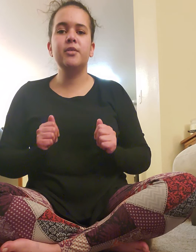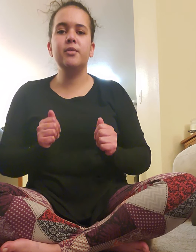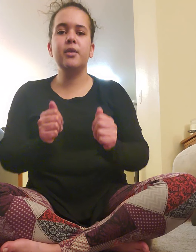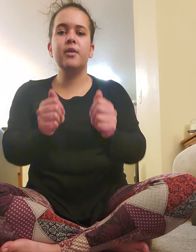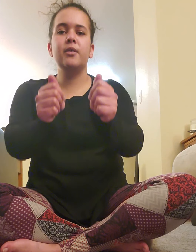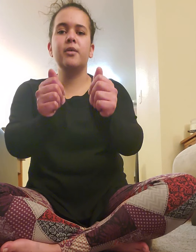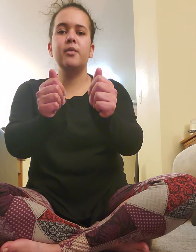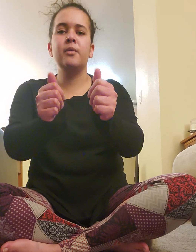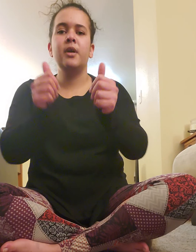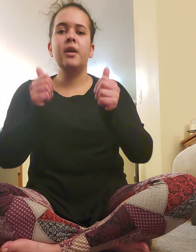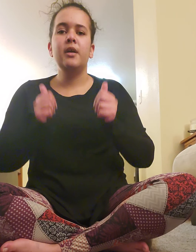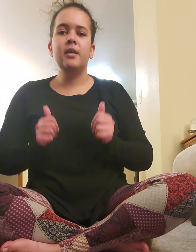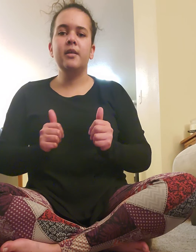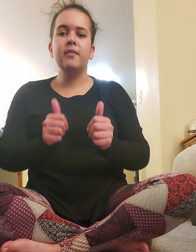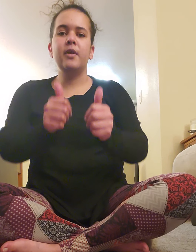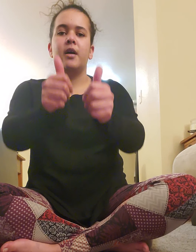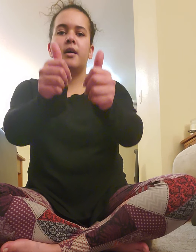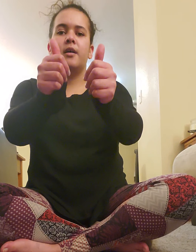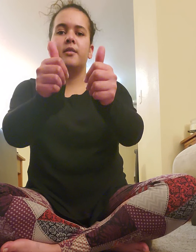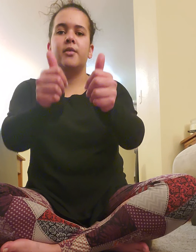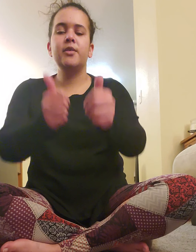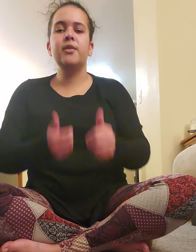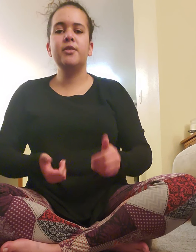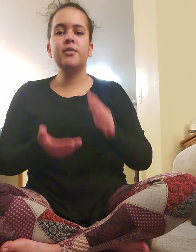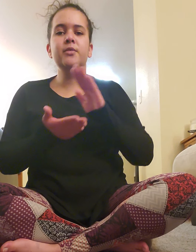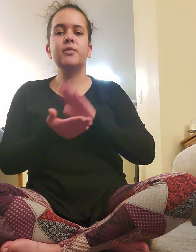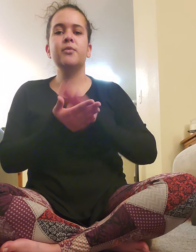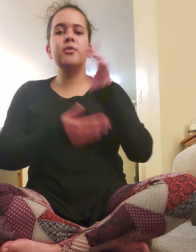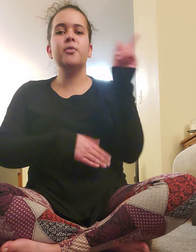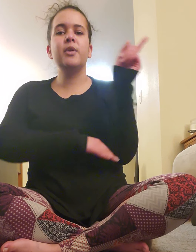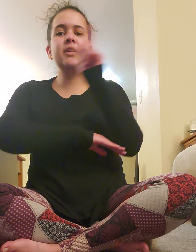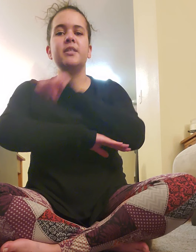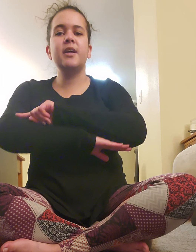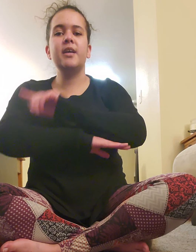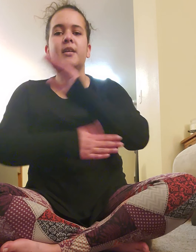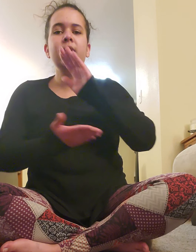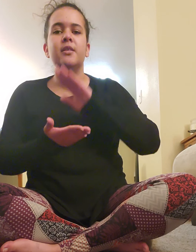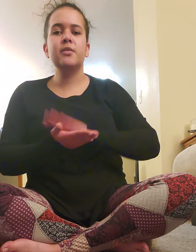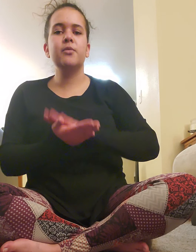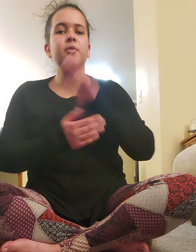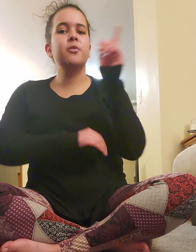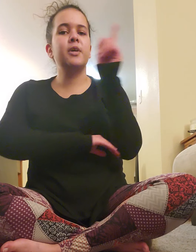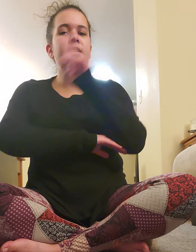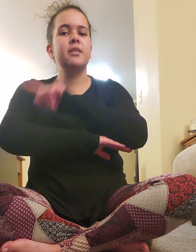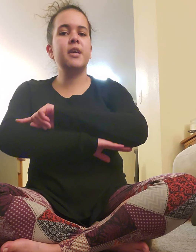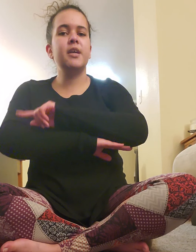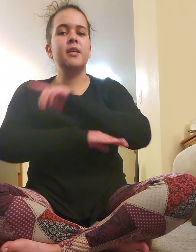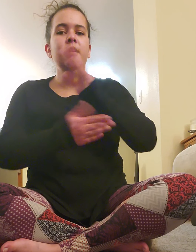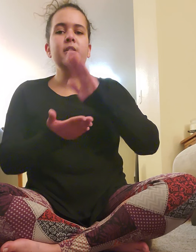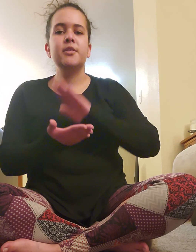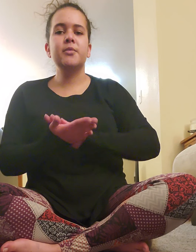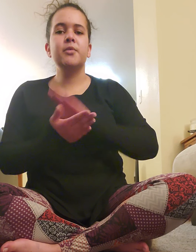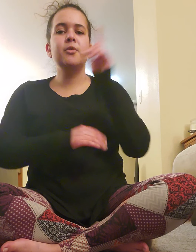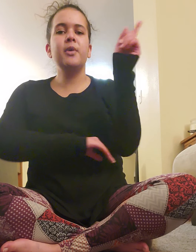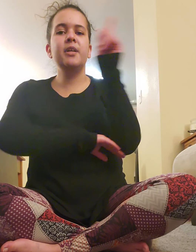go. It followed her to school one day, school one day, school one